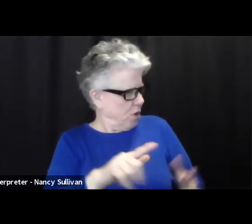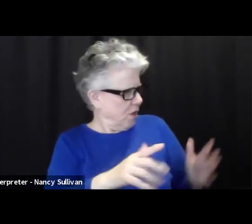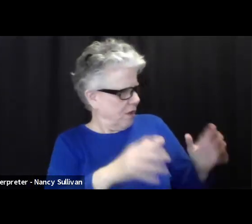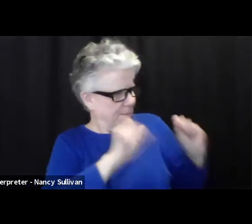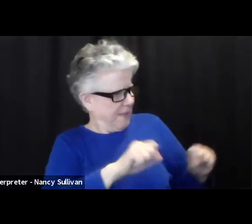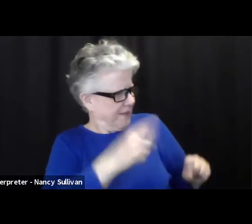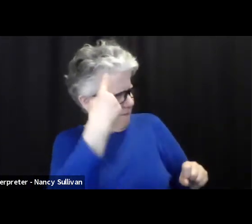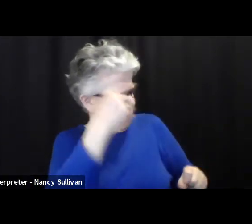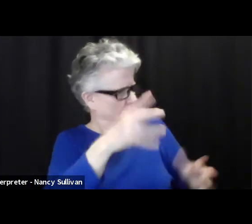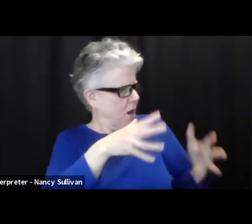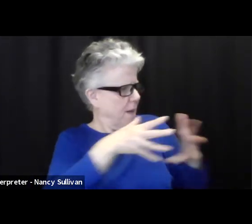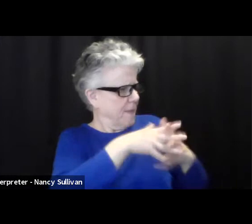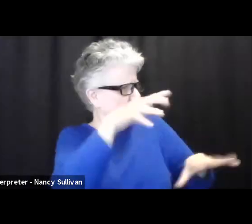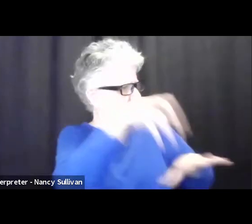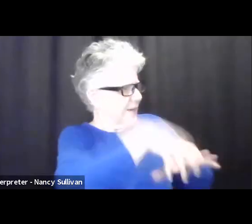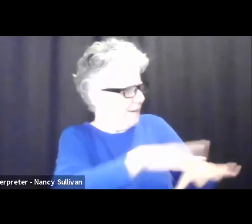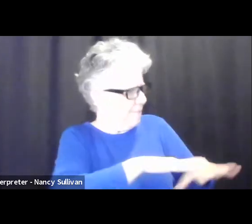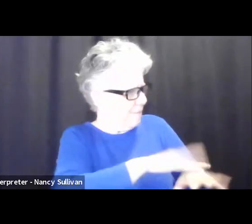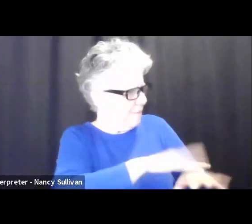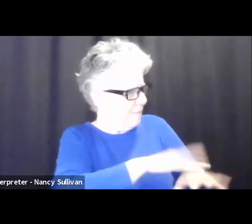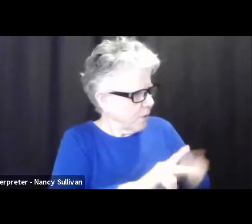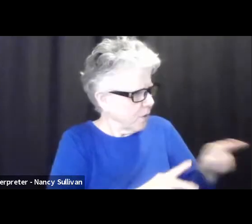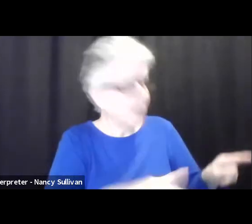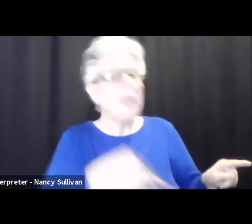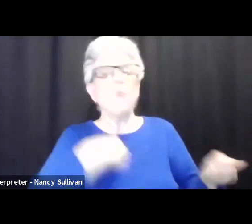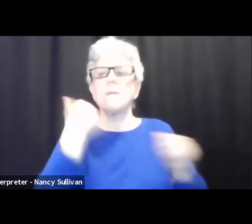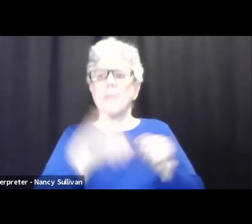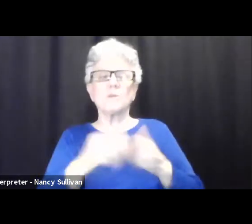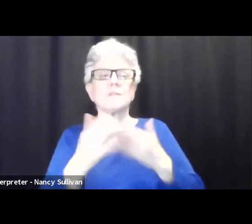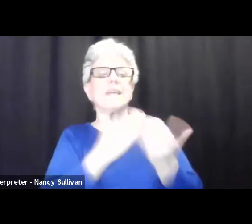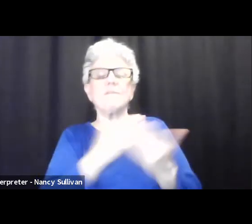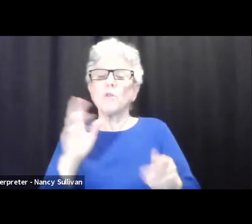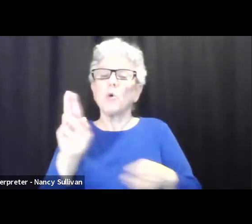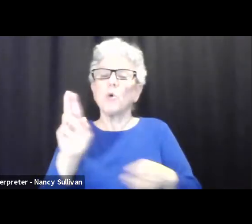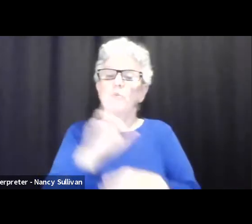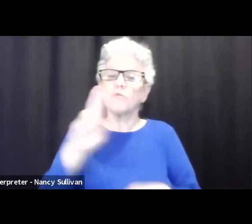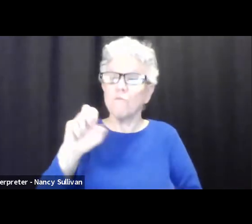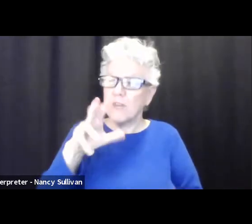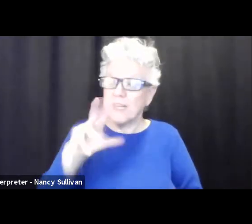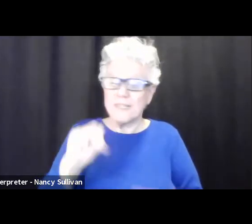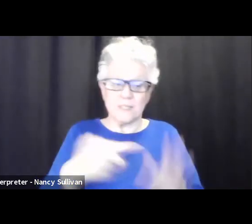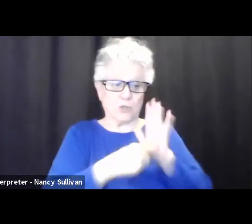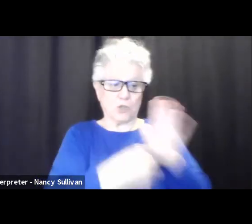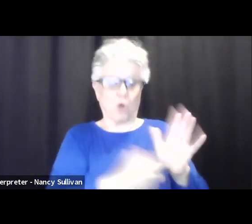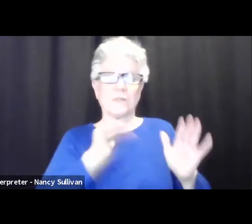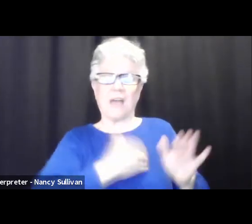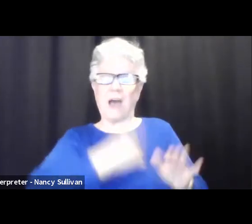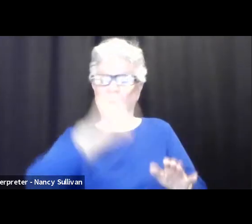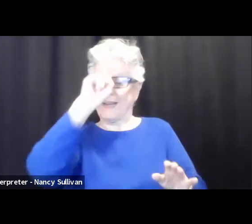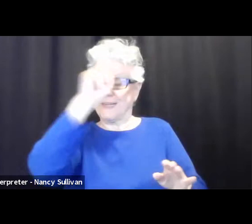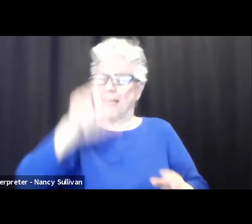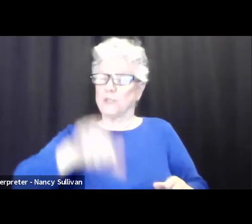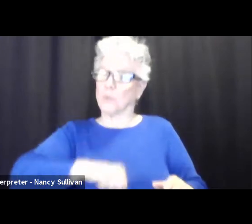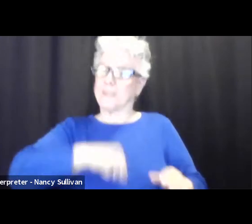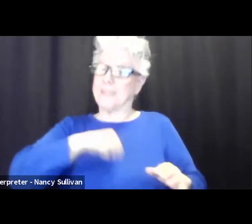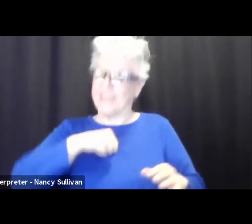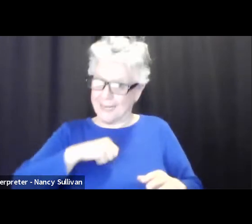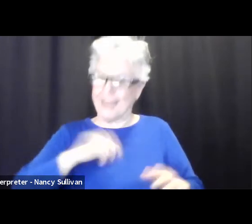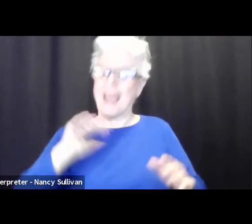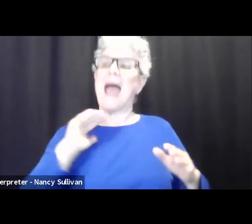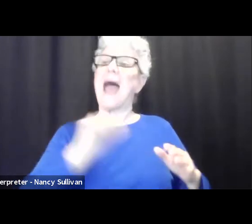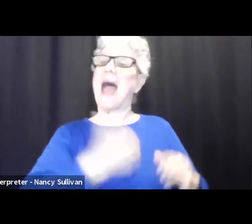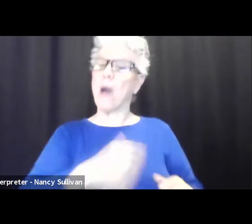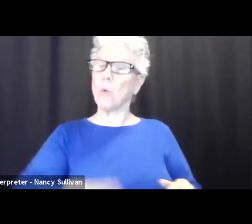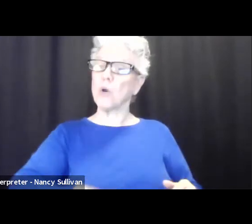peoples, he remembers that although the use of reason manifests our intellectual dignity, our creaturely dignity is